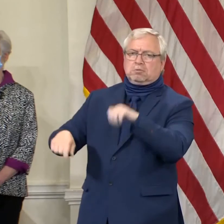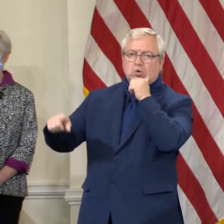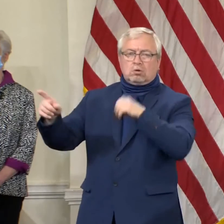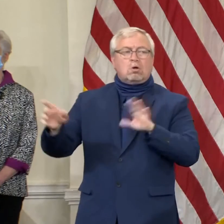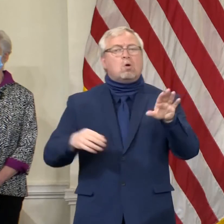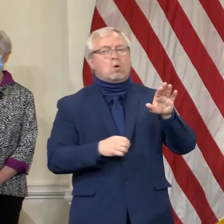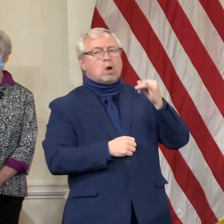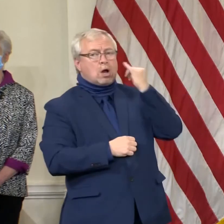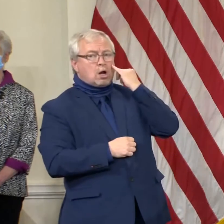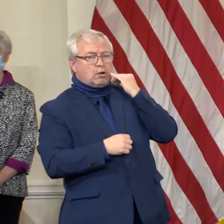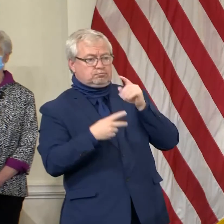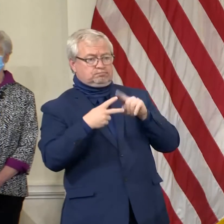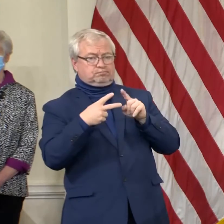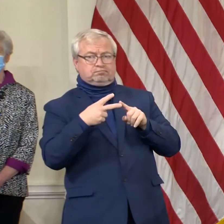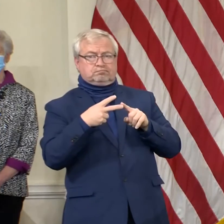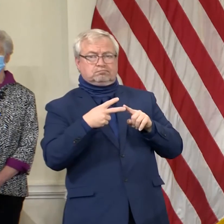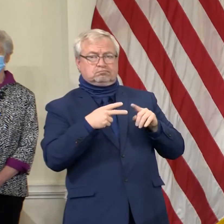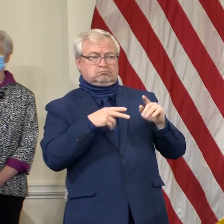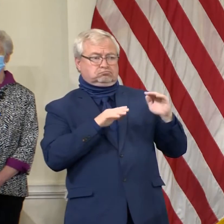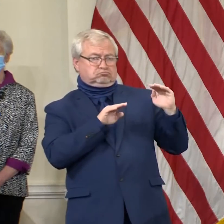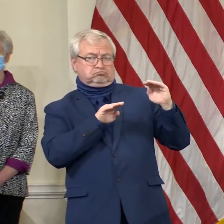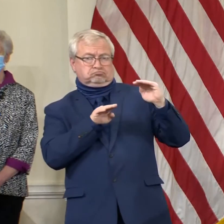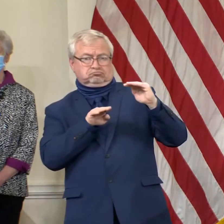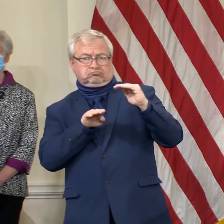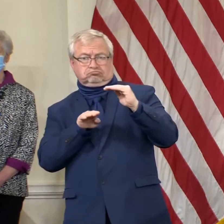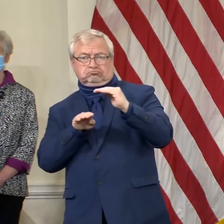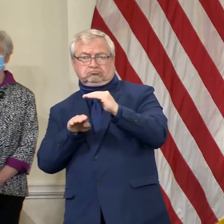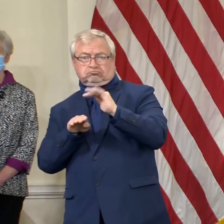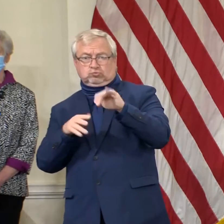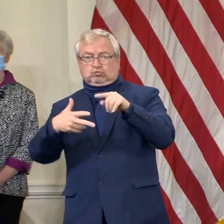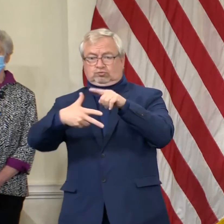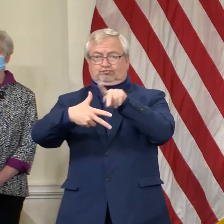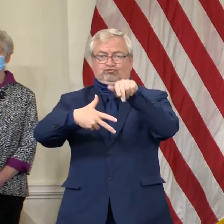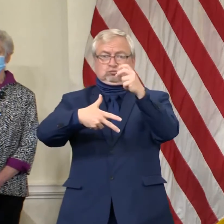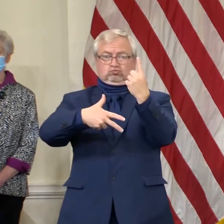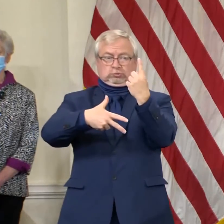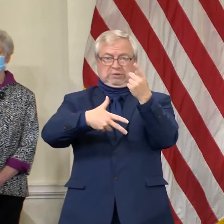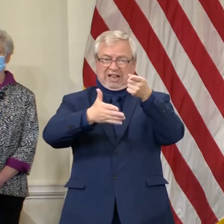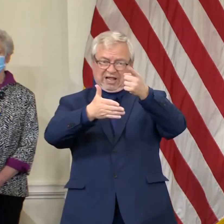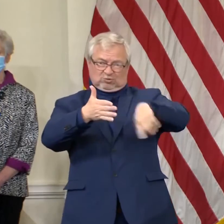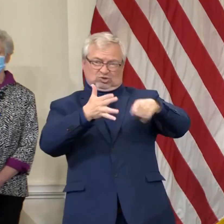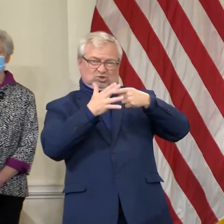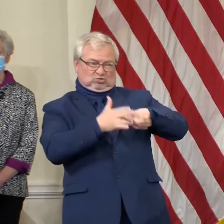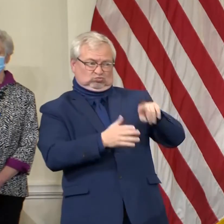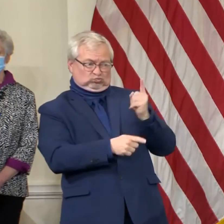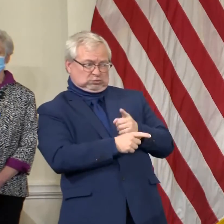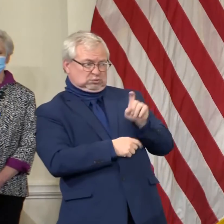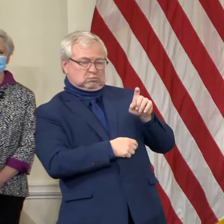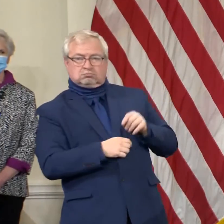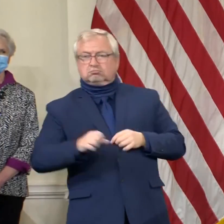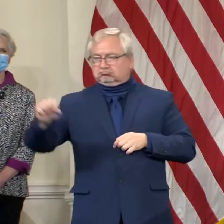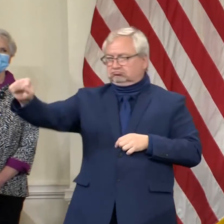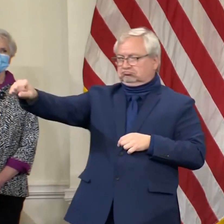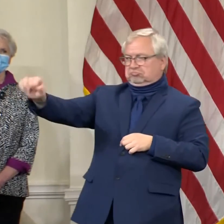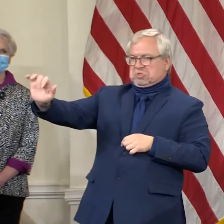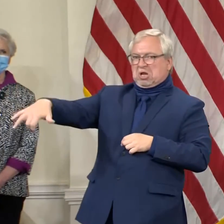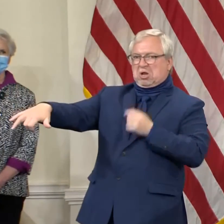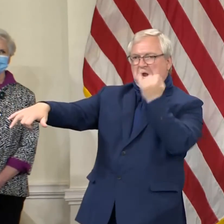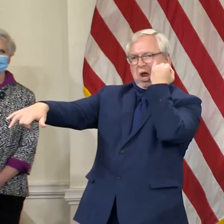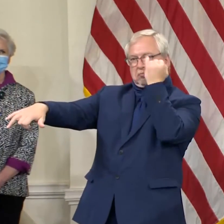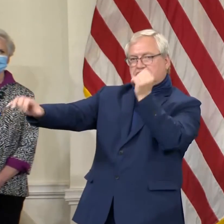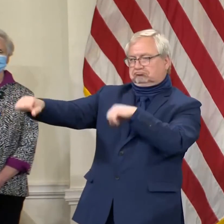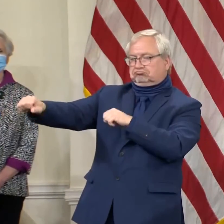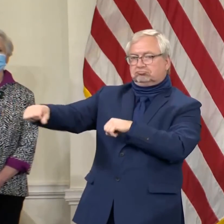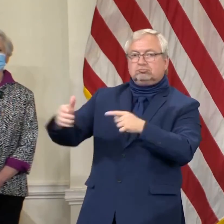stage 1 will kick in? Is that what you're telling Maryland as far as next week goes? Well, yeah, exactly. So 12 days ago, I said if